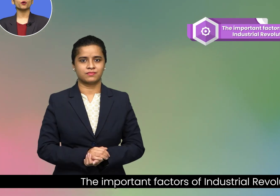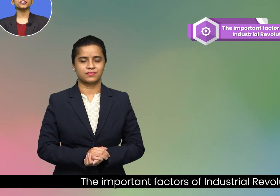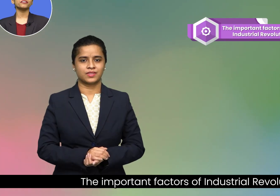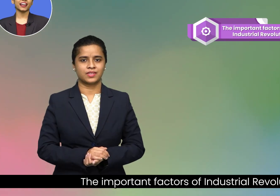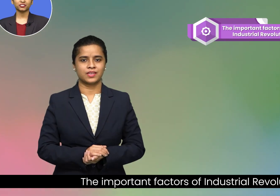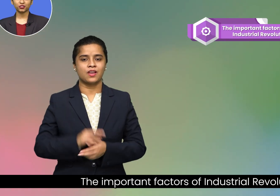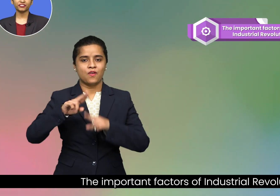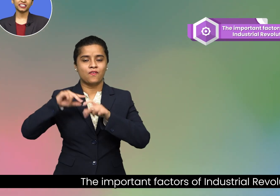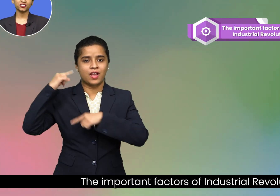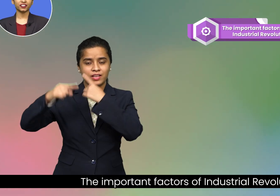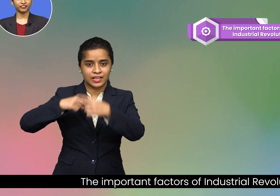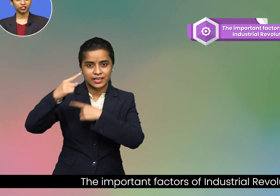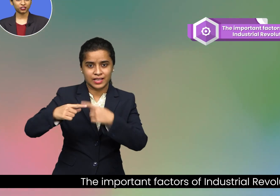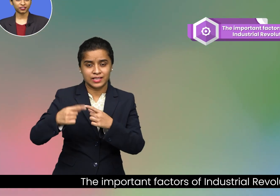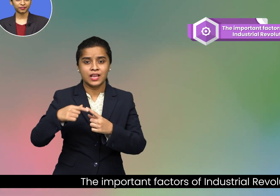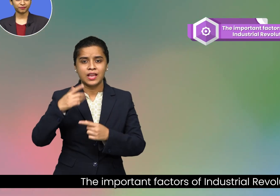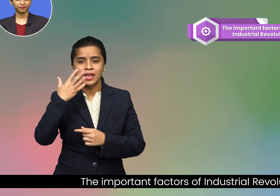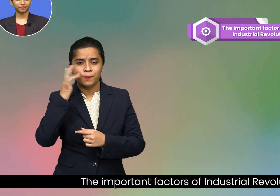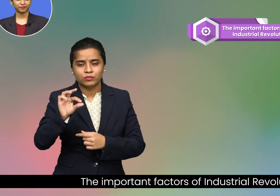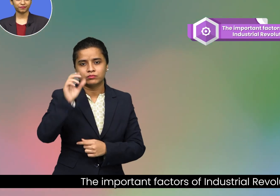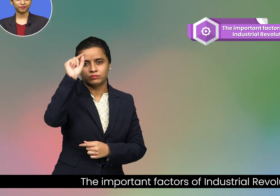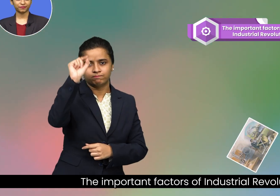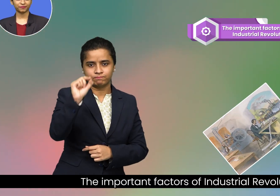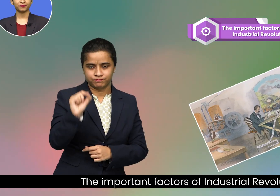The important factors of Industrial Revolution.